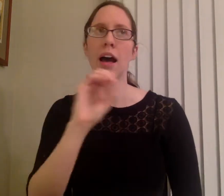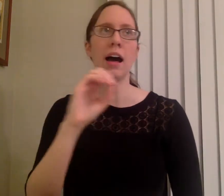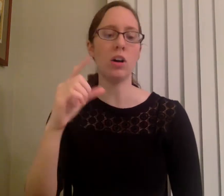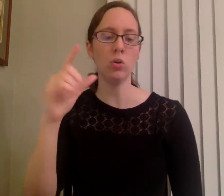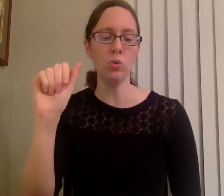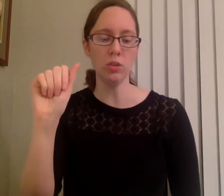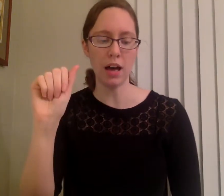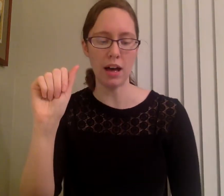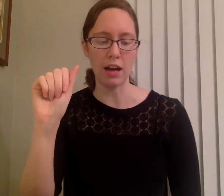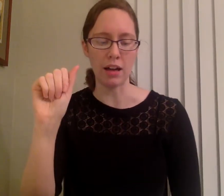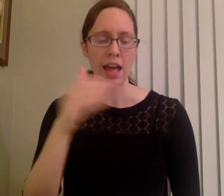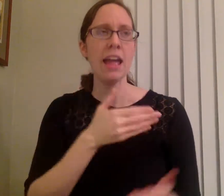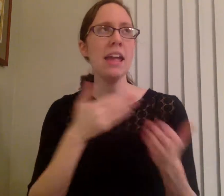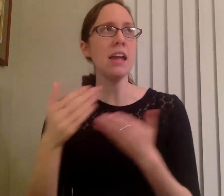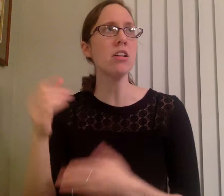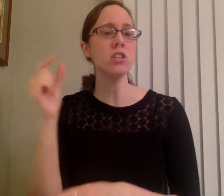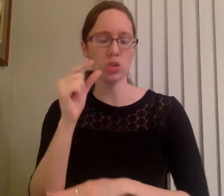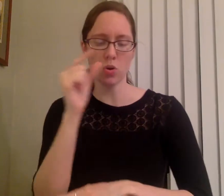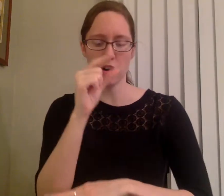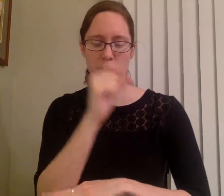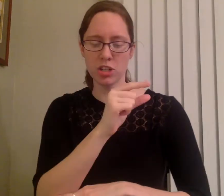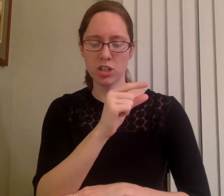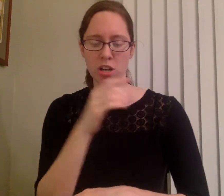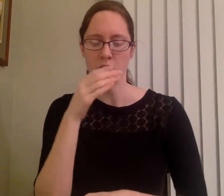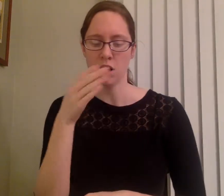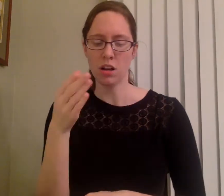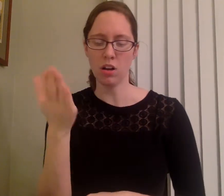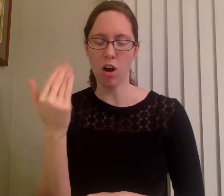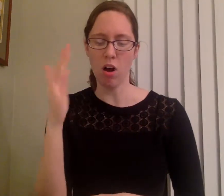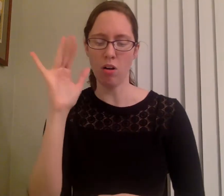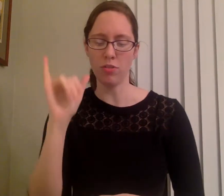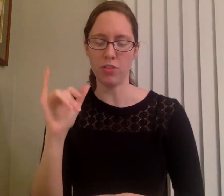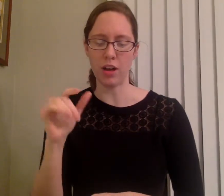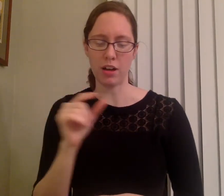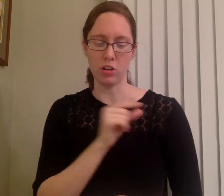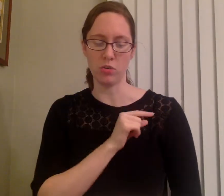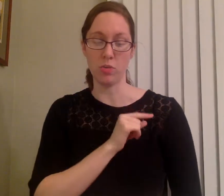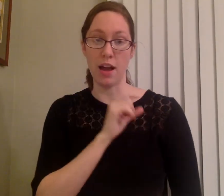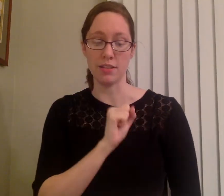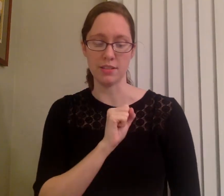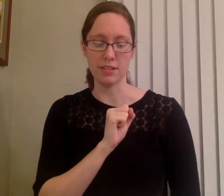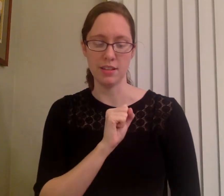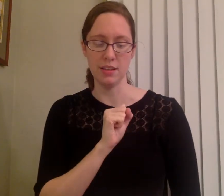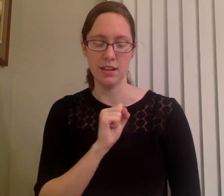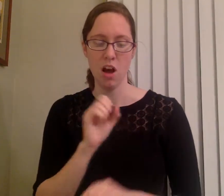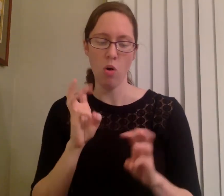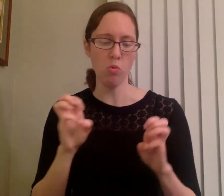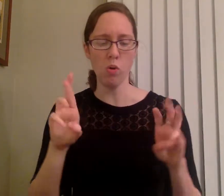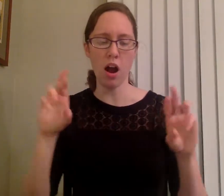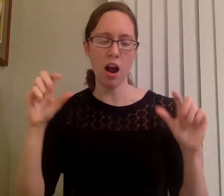Ooga, ooga, here, George, called the grunts.